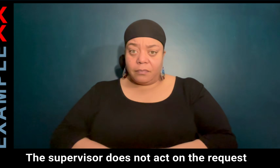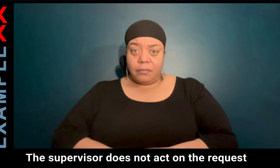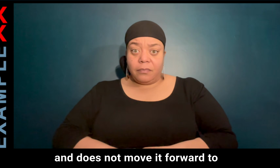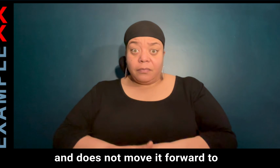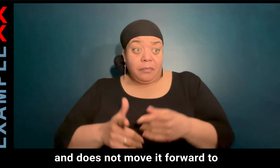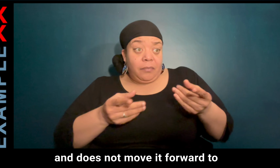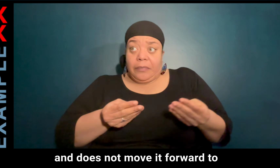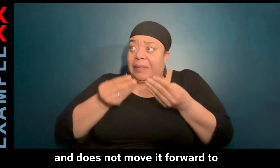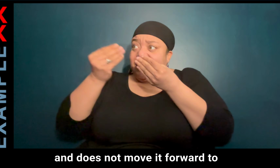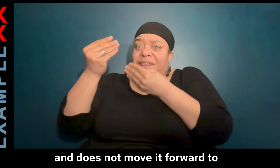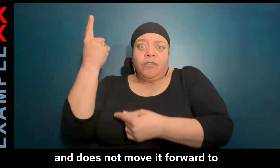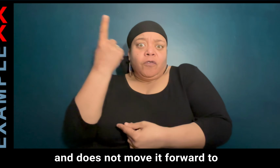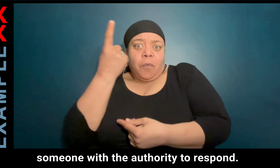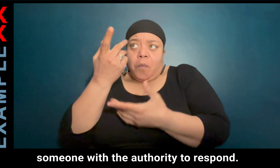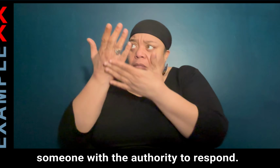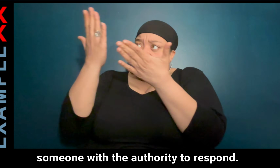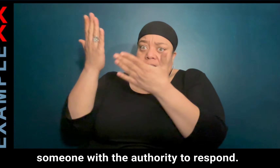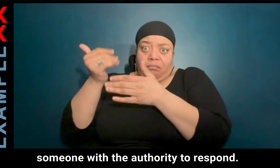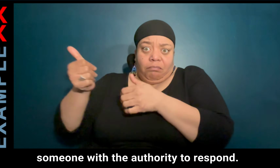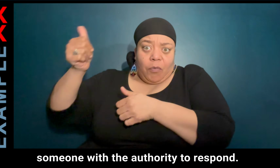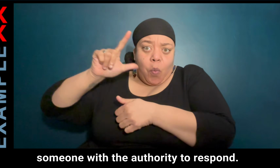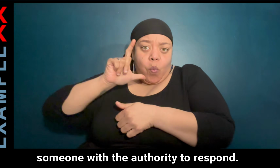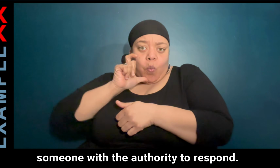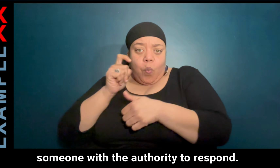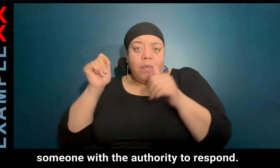and does not move it forward to someone with the authority to respond.